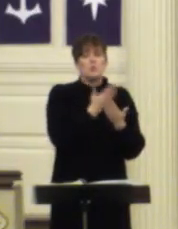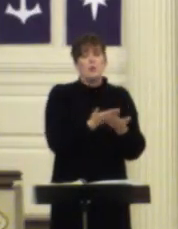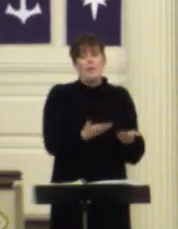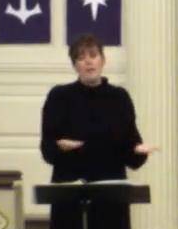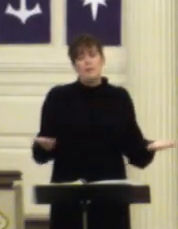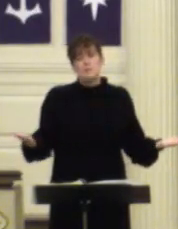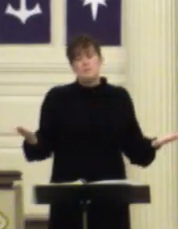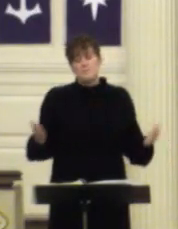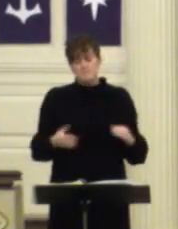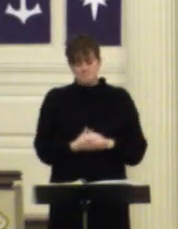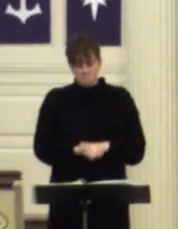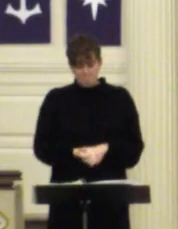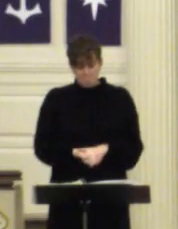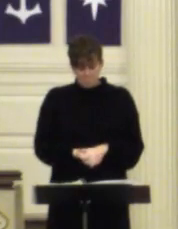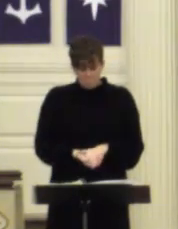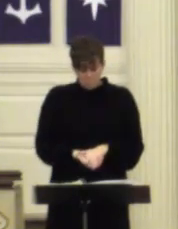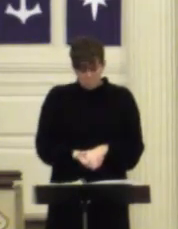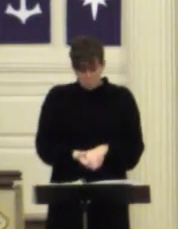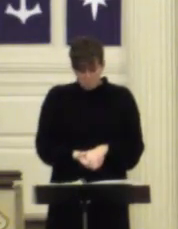good.